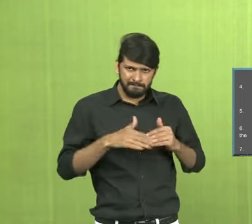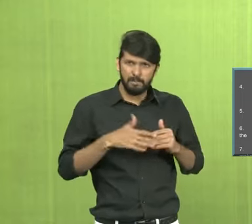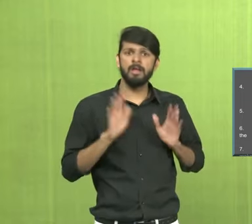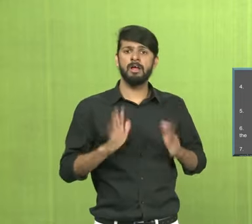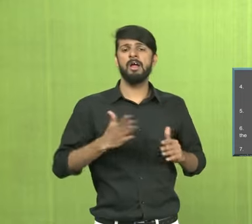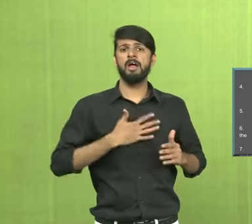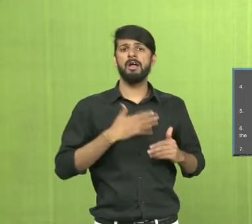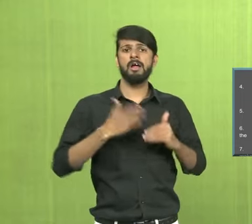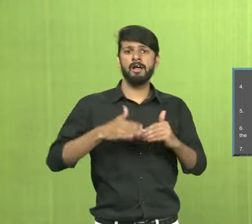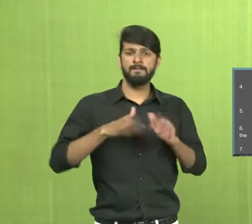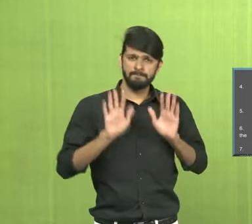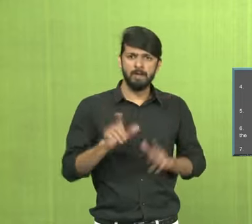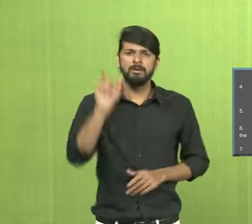Answer number 7. The Kalighat painting is